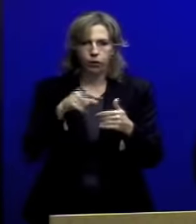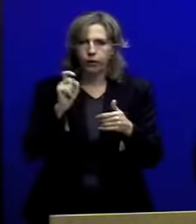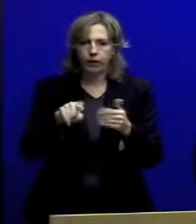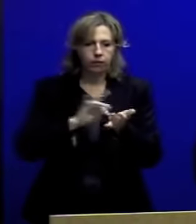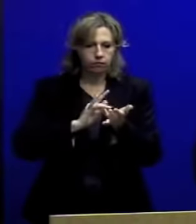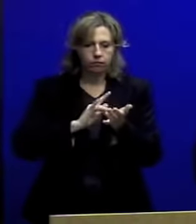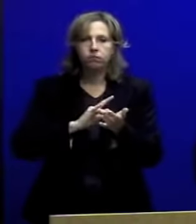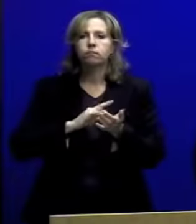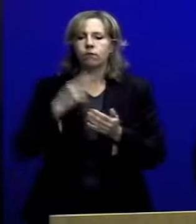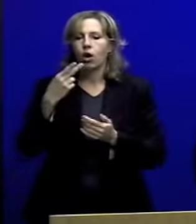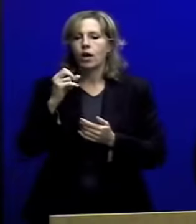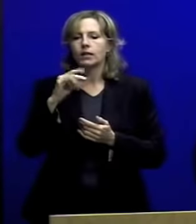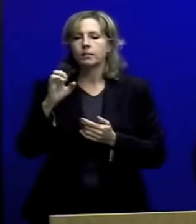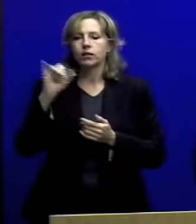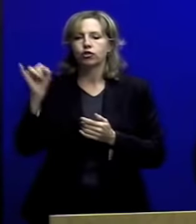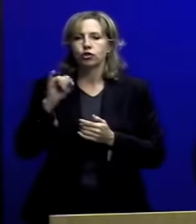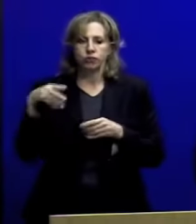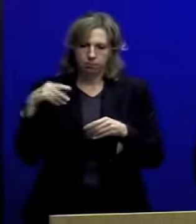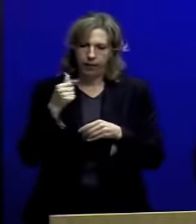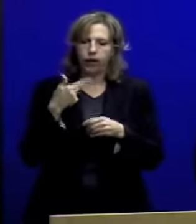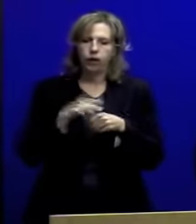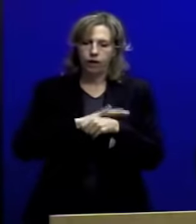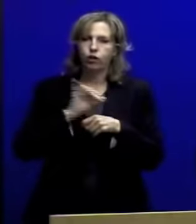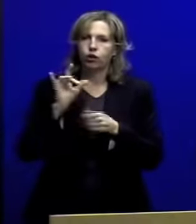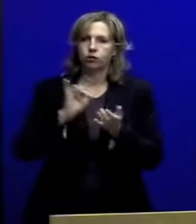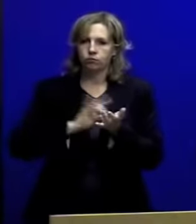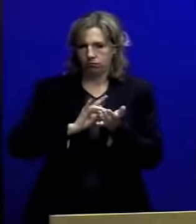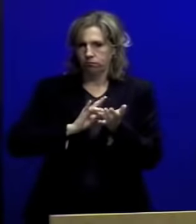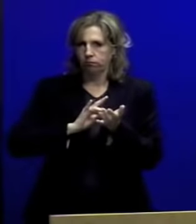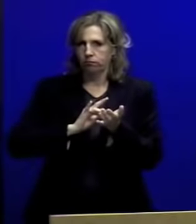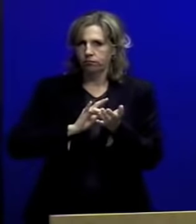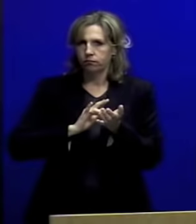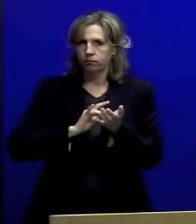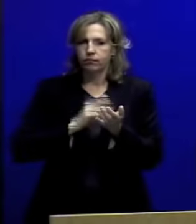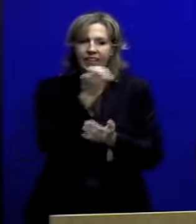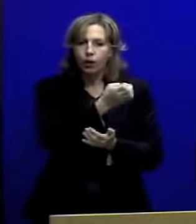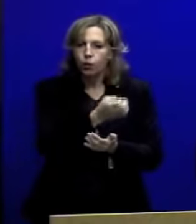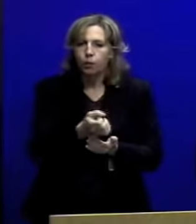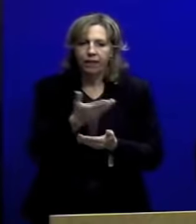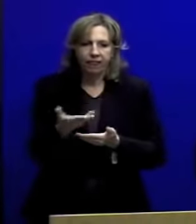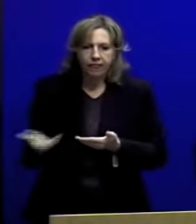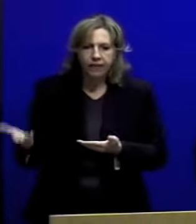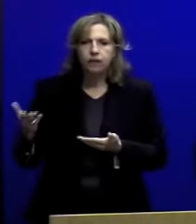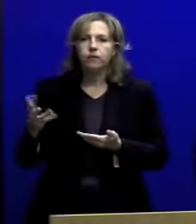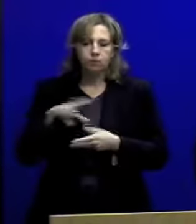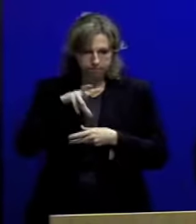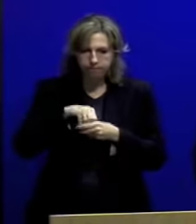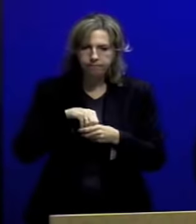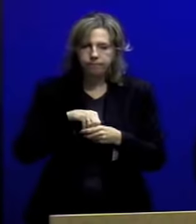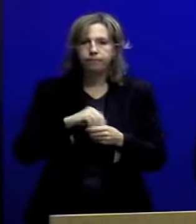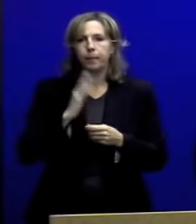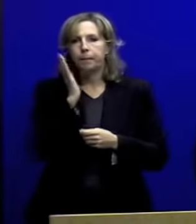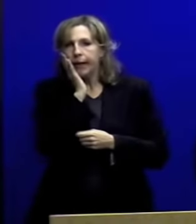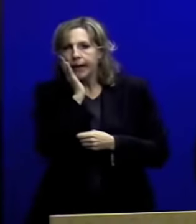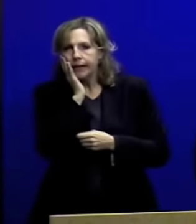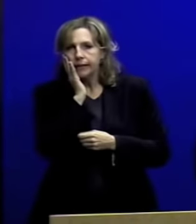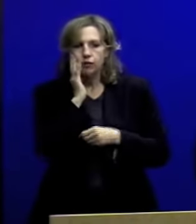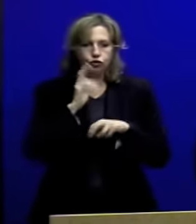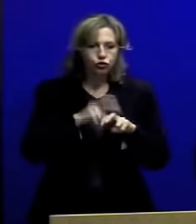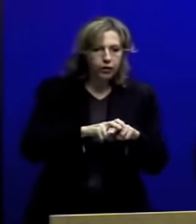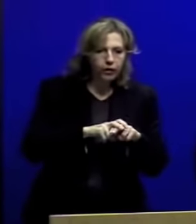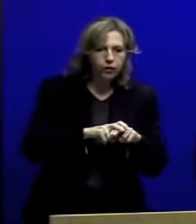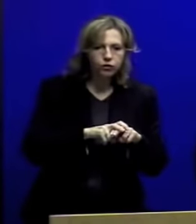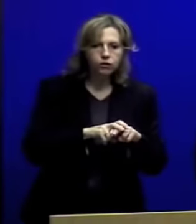hospice insurance. All of the equipment that you might need, beds,